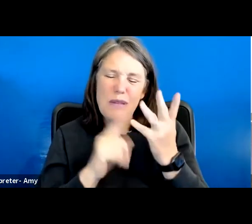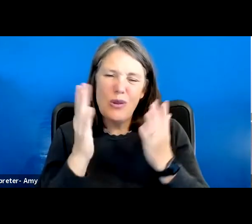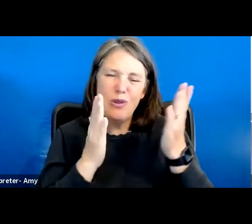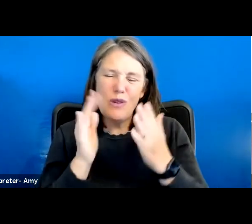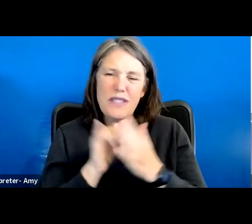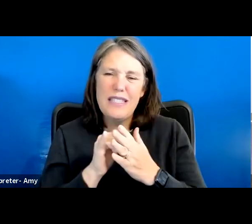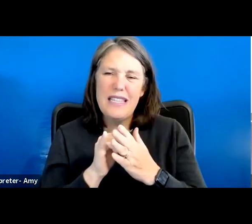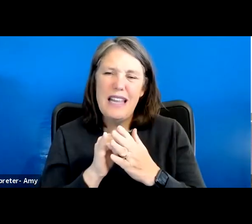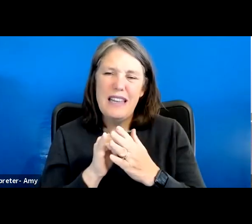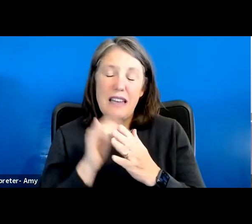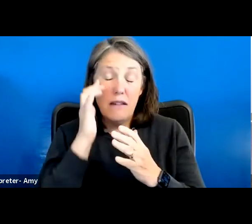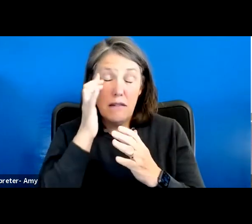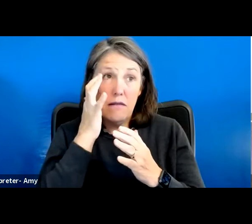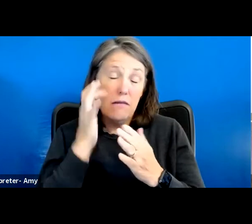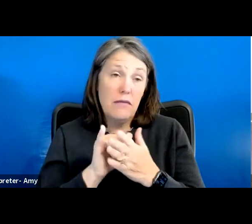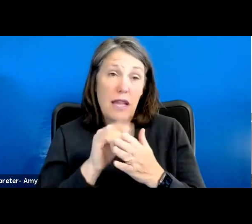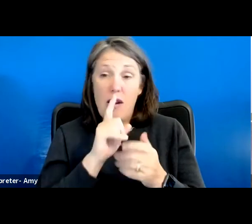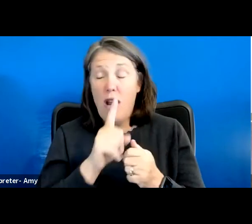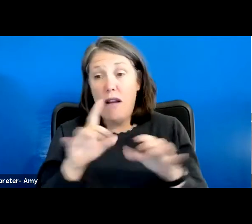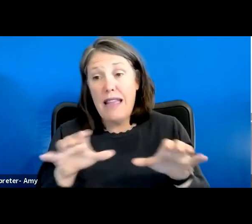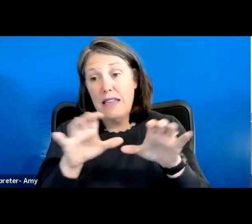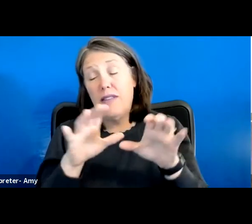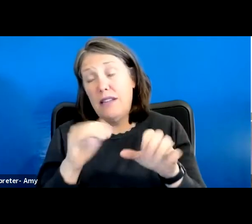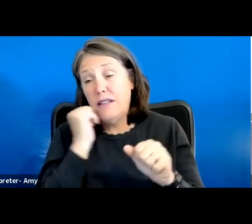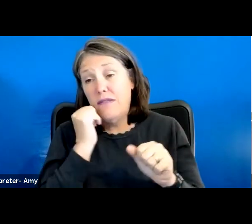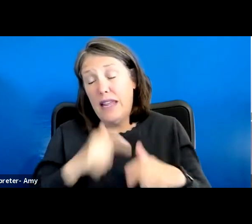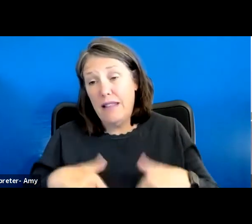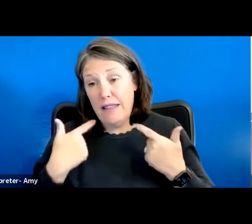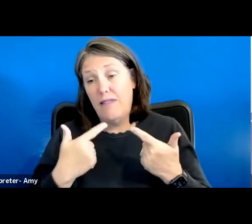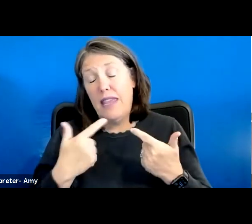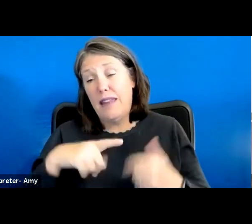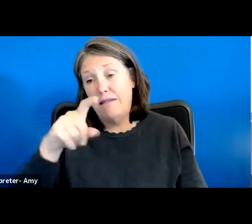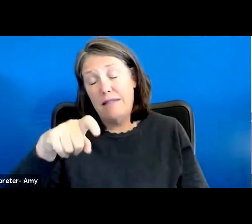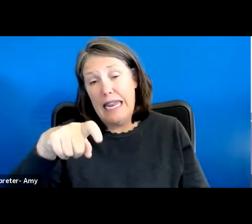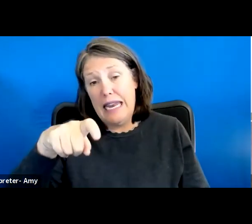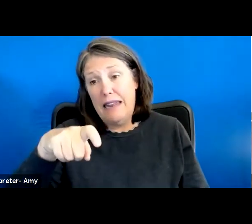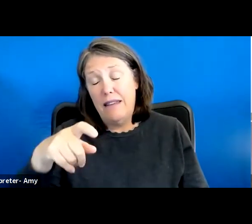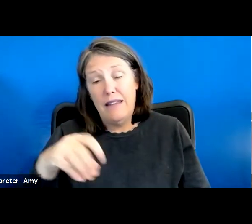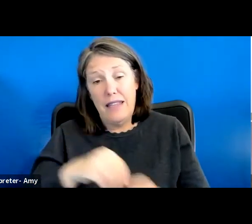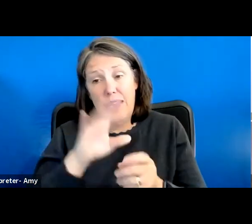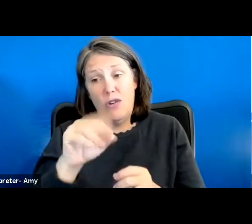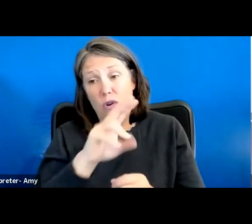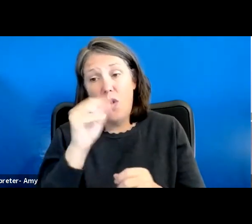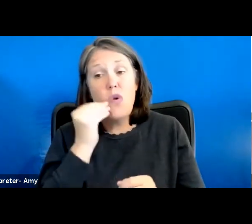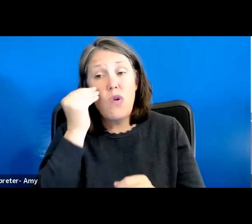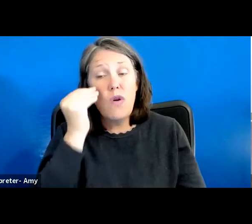that well, are activities of daily living and are needed in your own home.